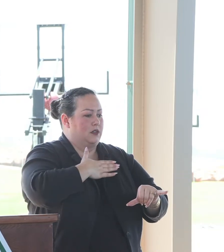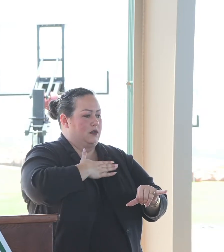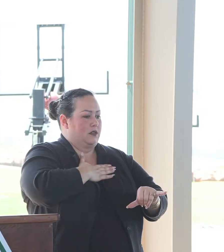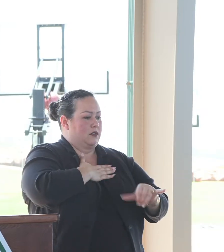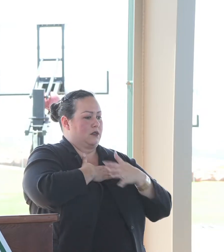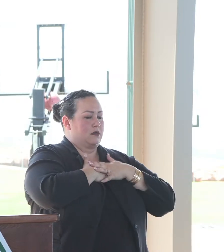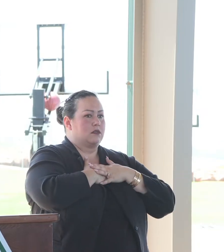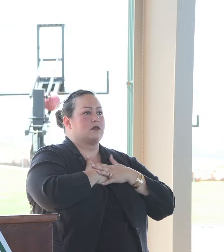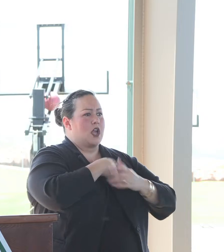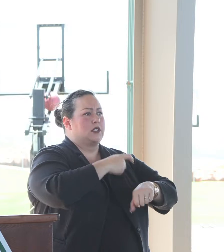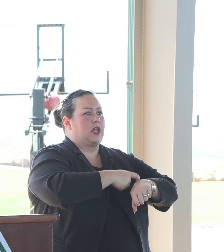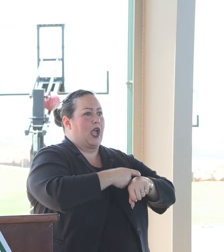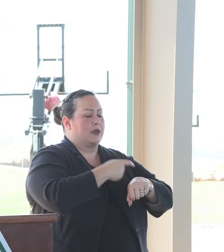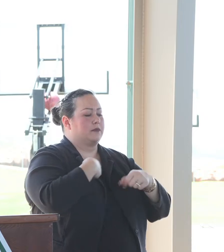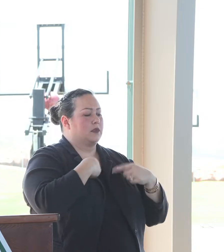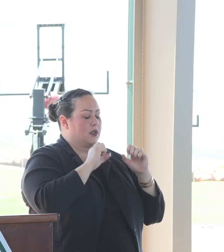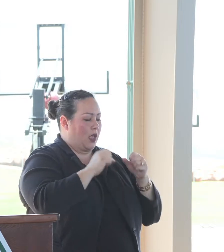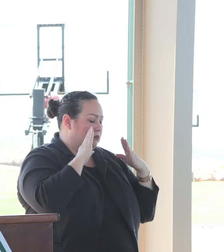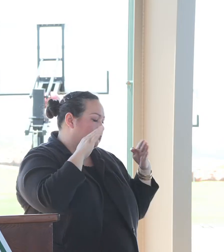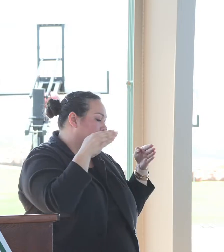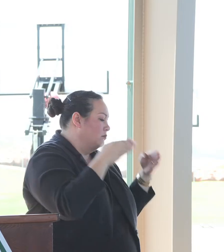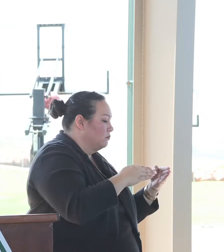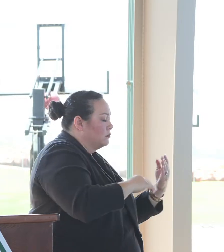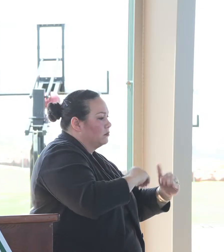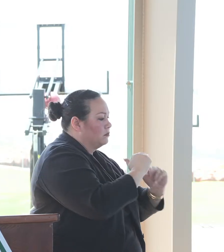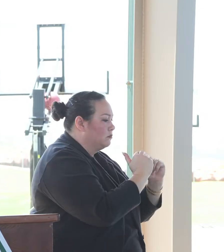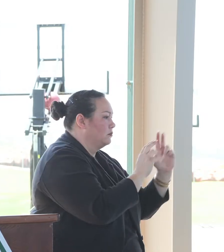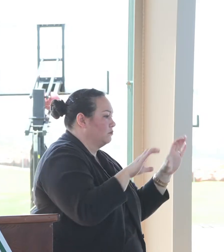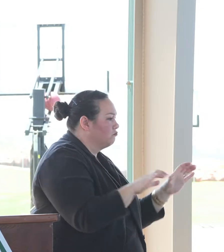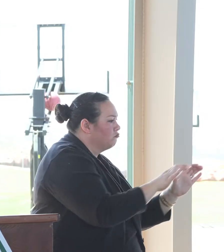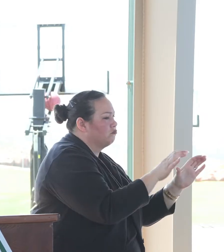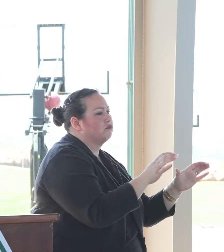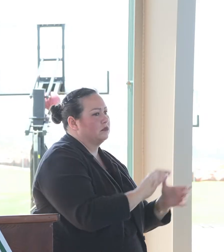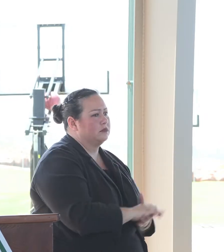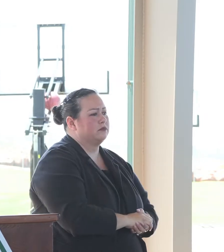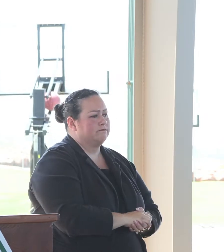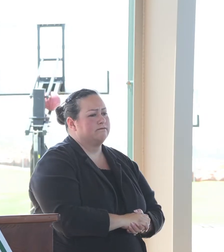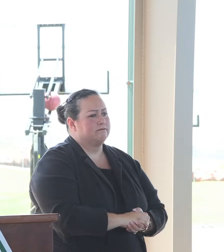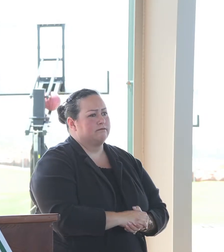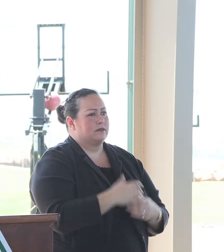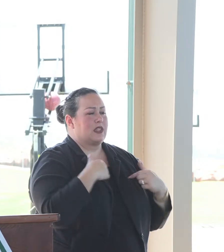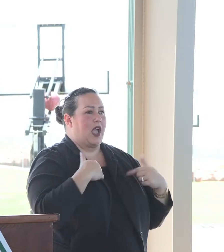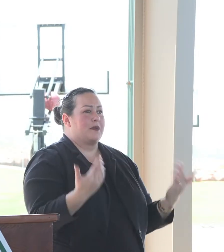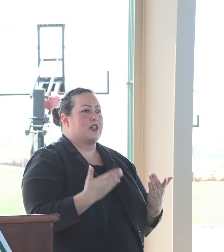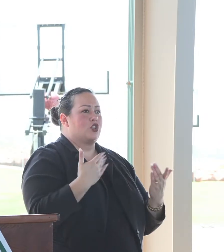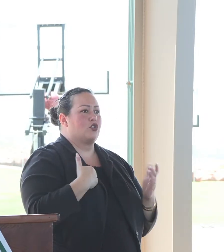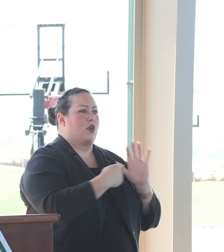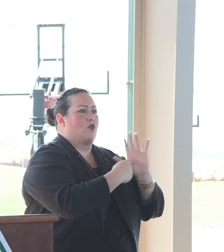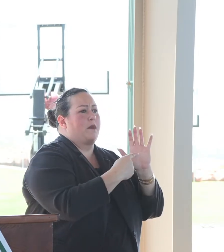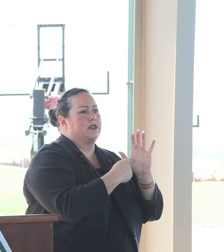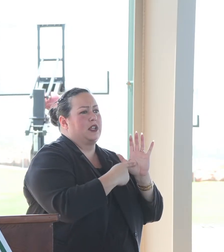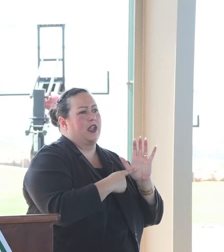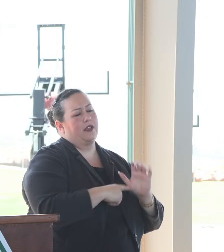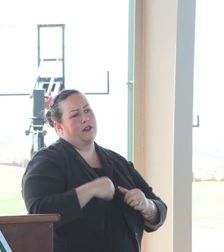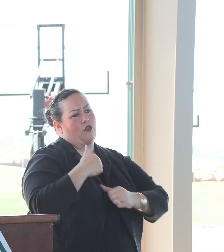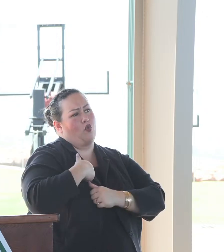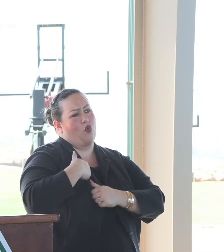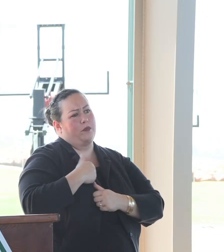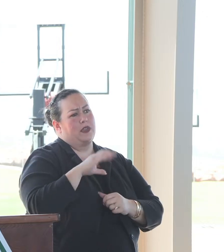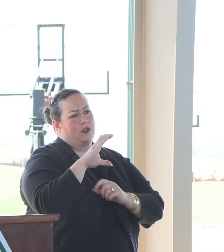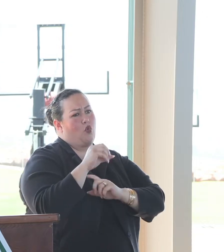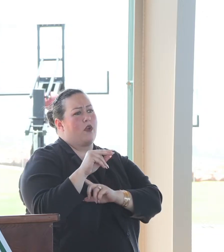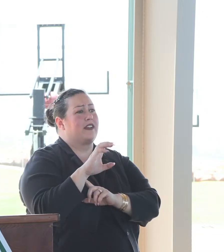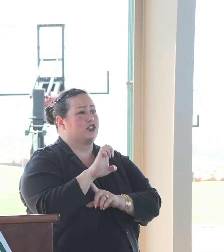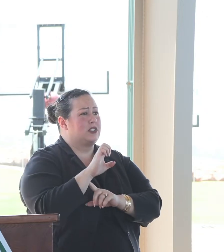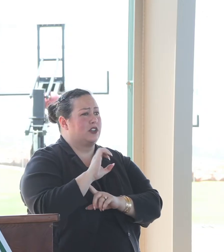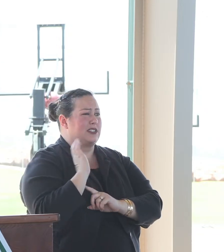to the task of rebuilding. Today, I'm here, I represent the Army Corps of Engineers and our contractors who